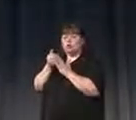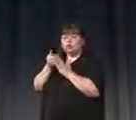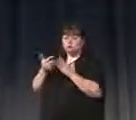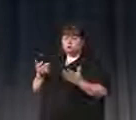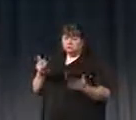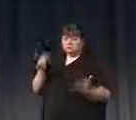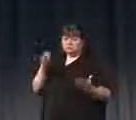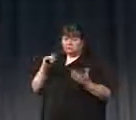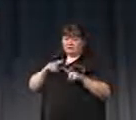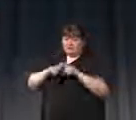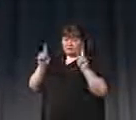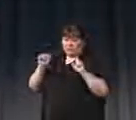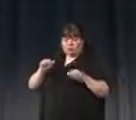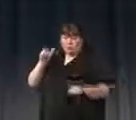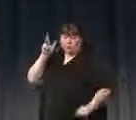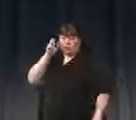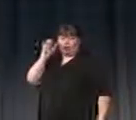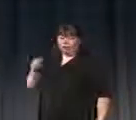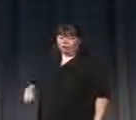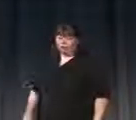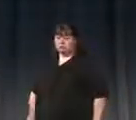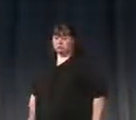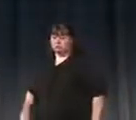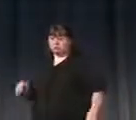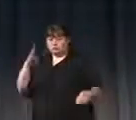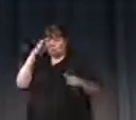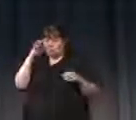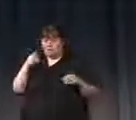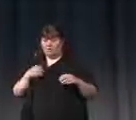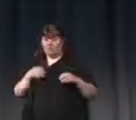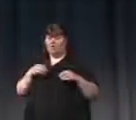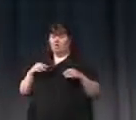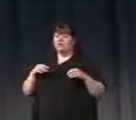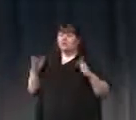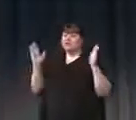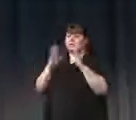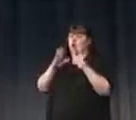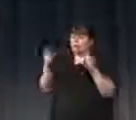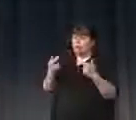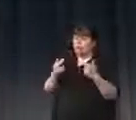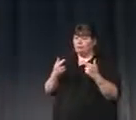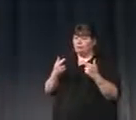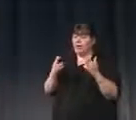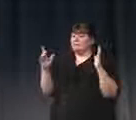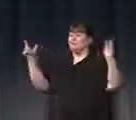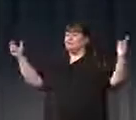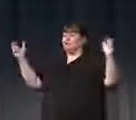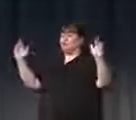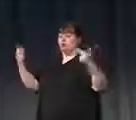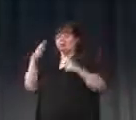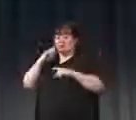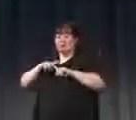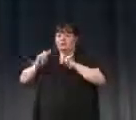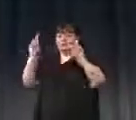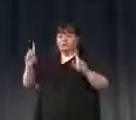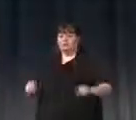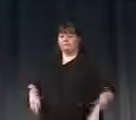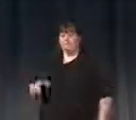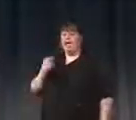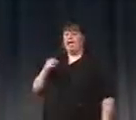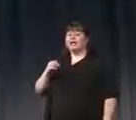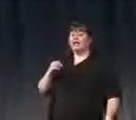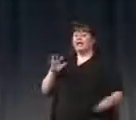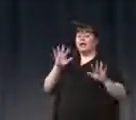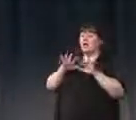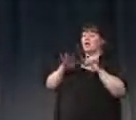that's a difference that will be audible to people. And so you can tell the difference between the sound of a small room and a sound of a big room. And reverb